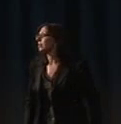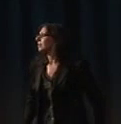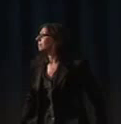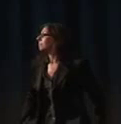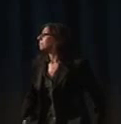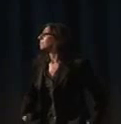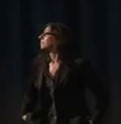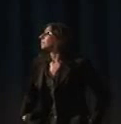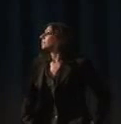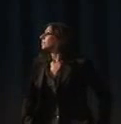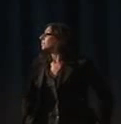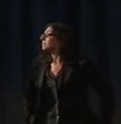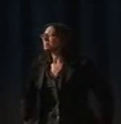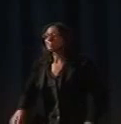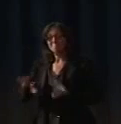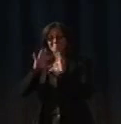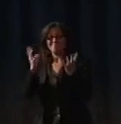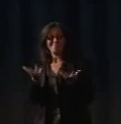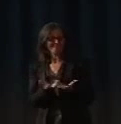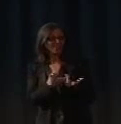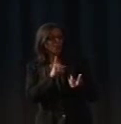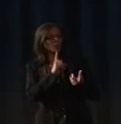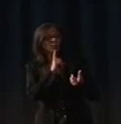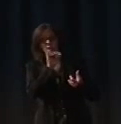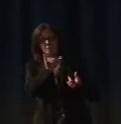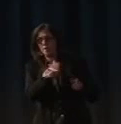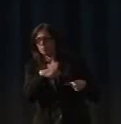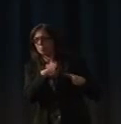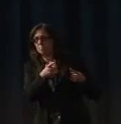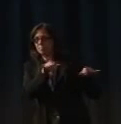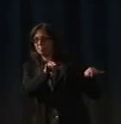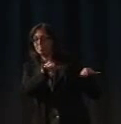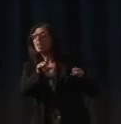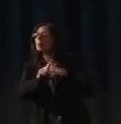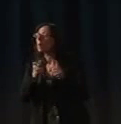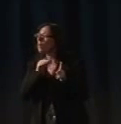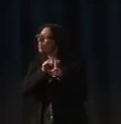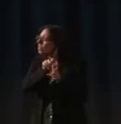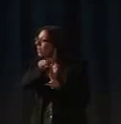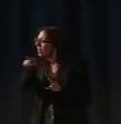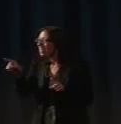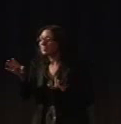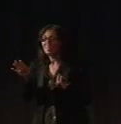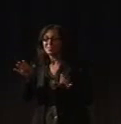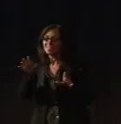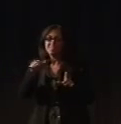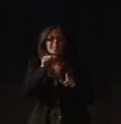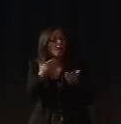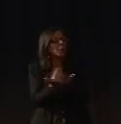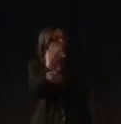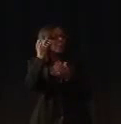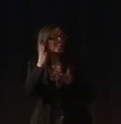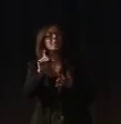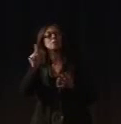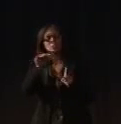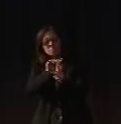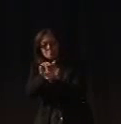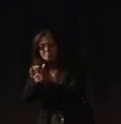James, of course. This is just to remind you of this important point. So how do we make